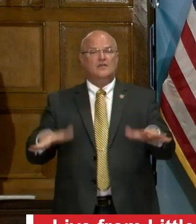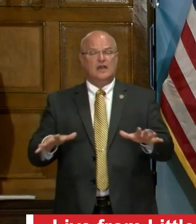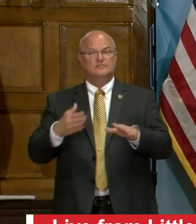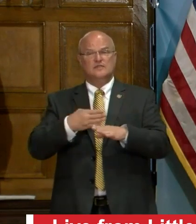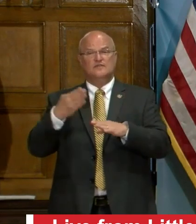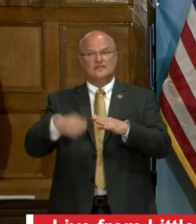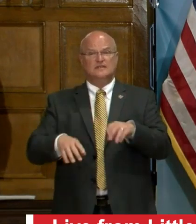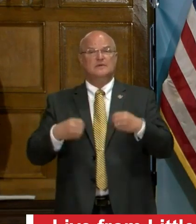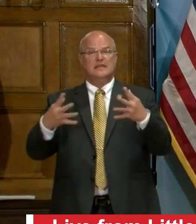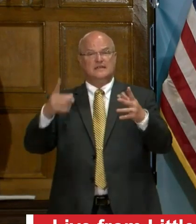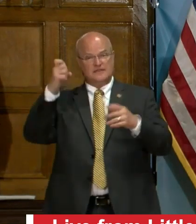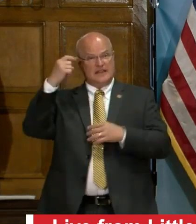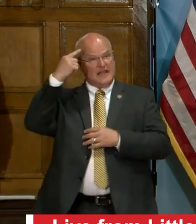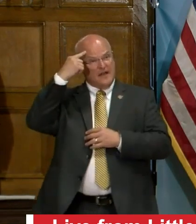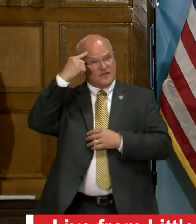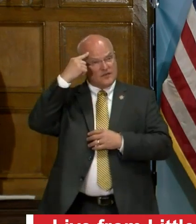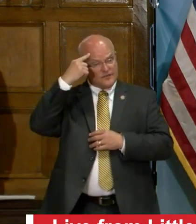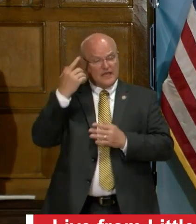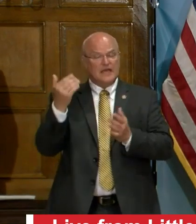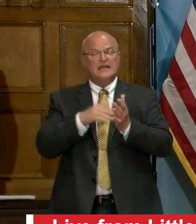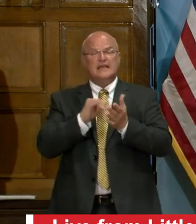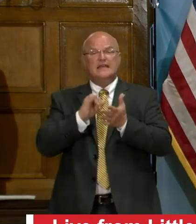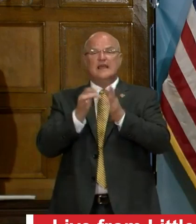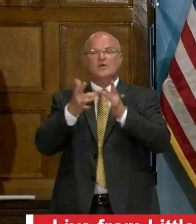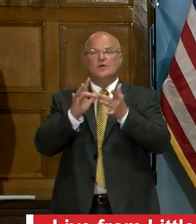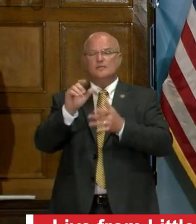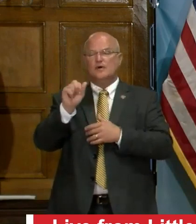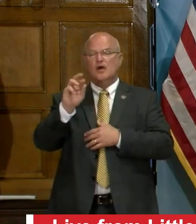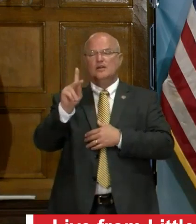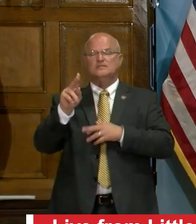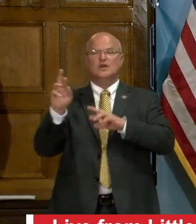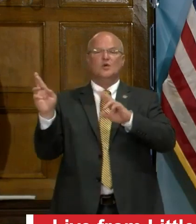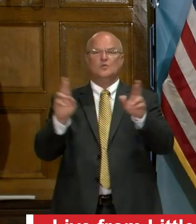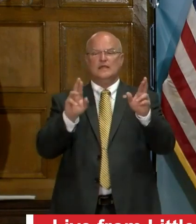to finish it up and give it to the governor. And again, that website is